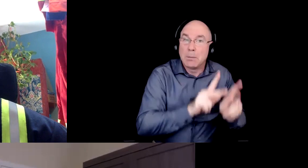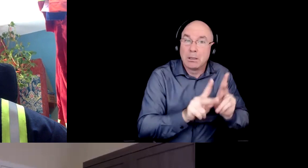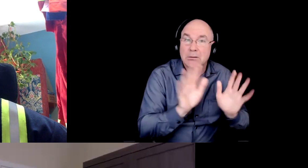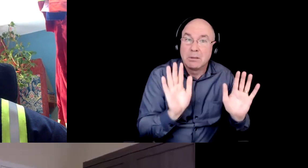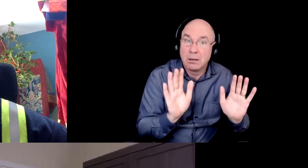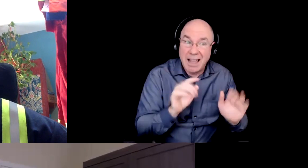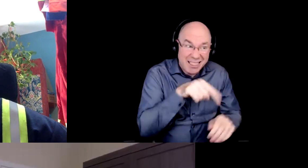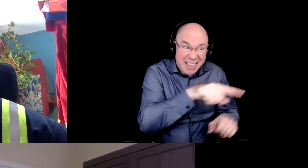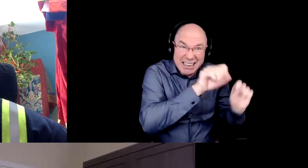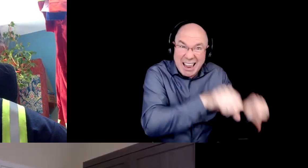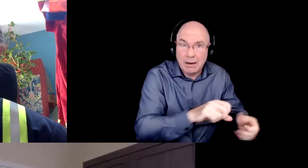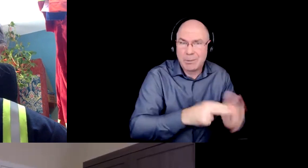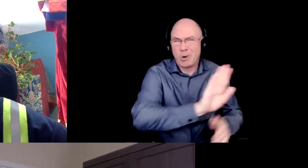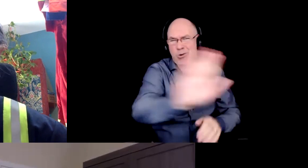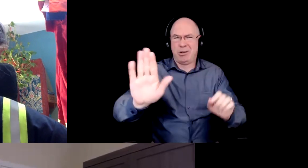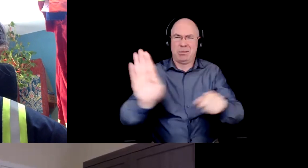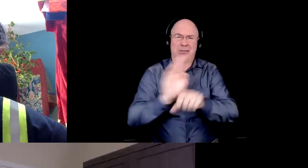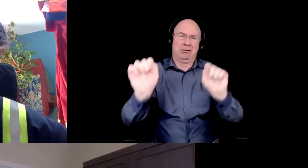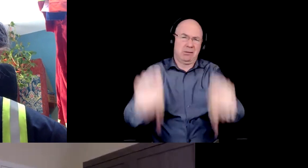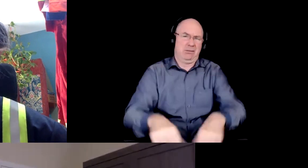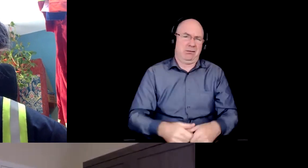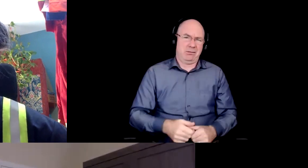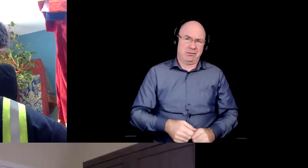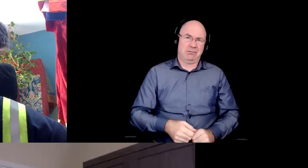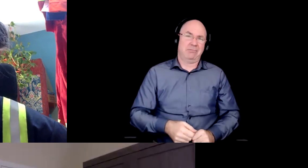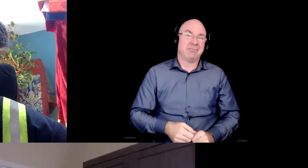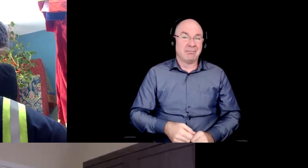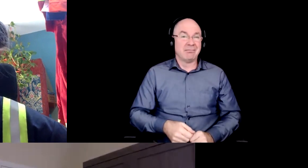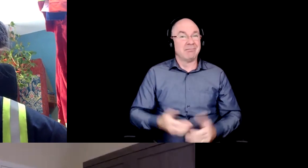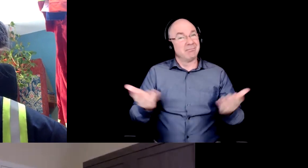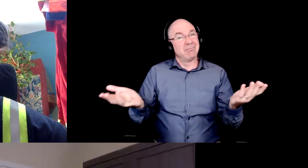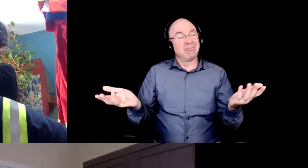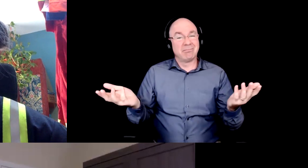your business can do that as well. So the thing that makes this very